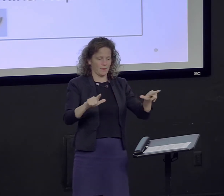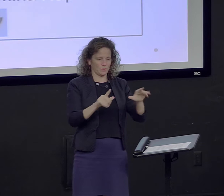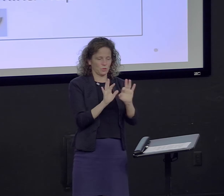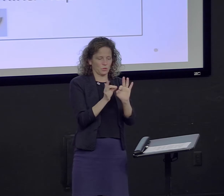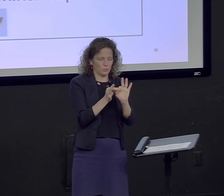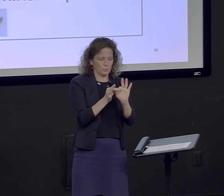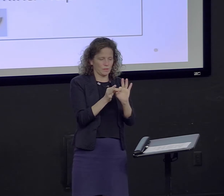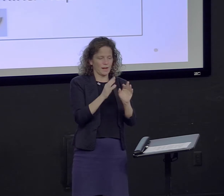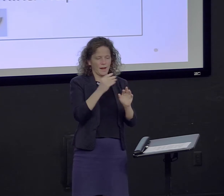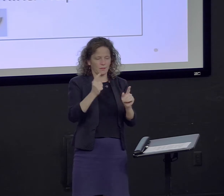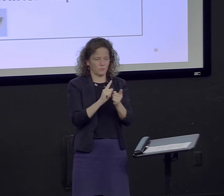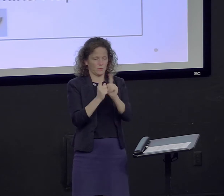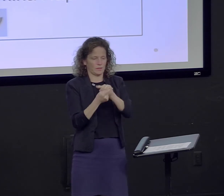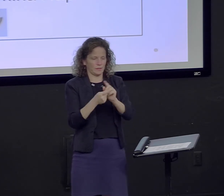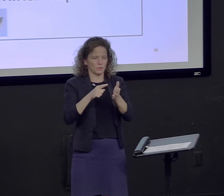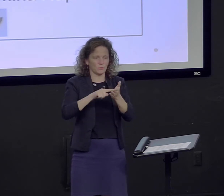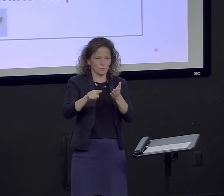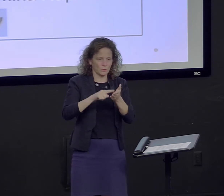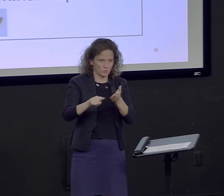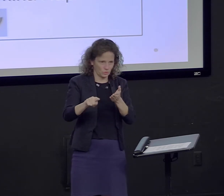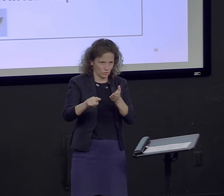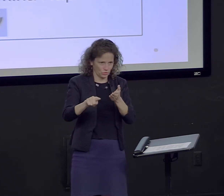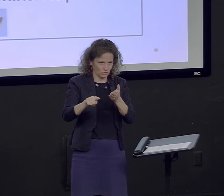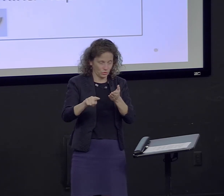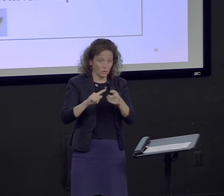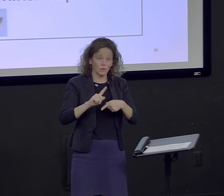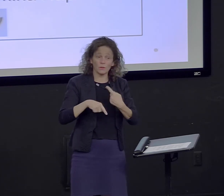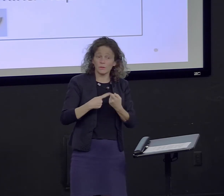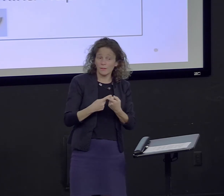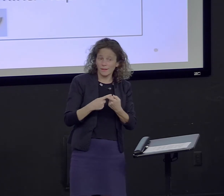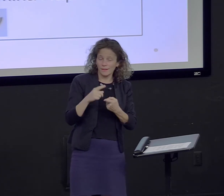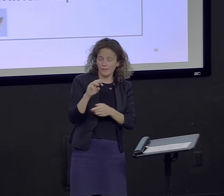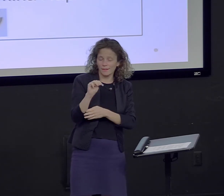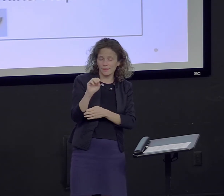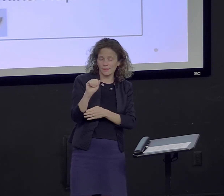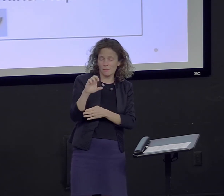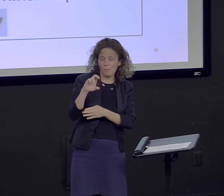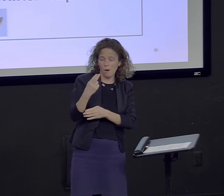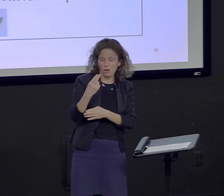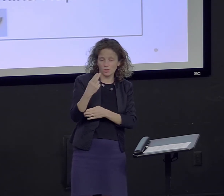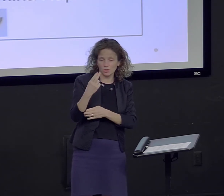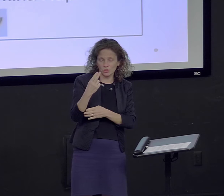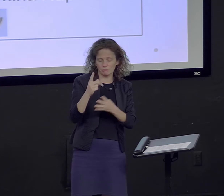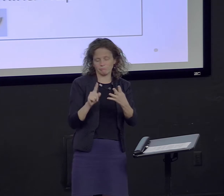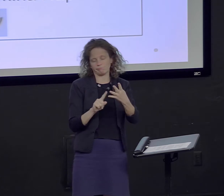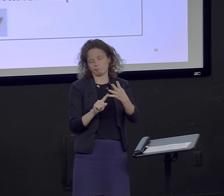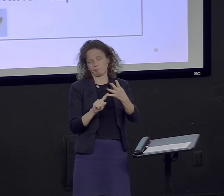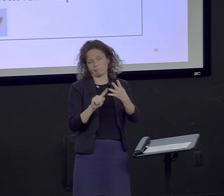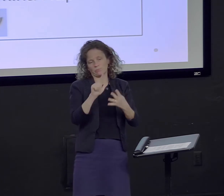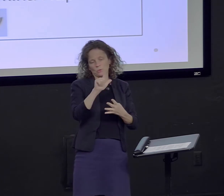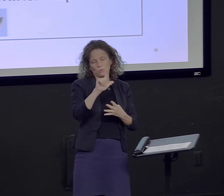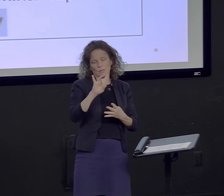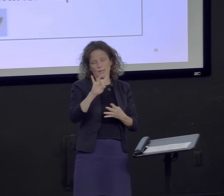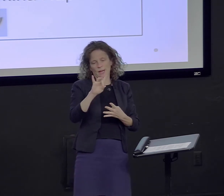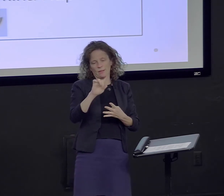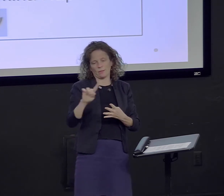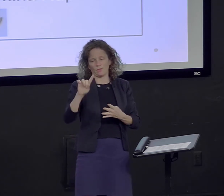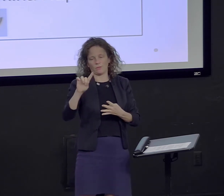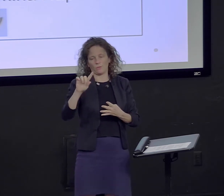for sign language interpreting and translational research. That will occur March